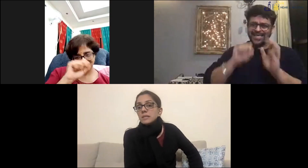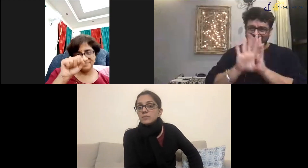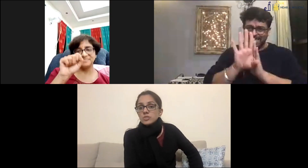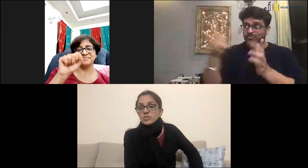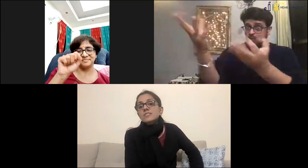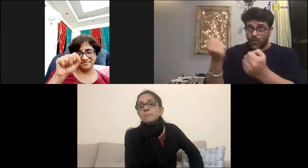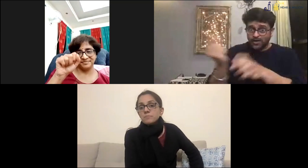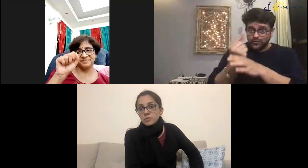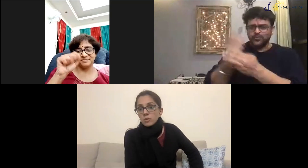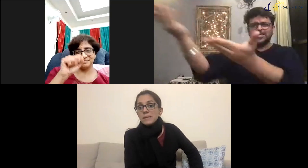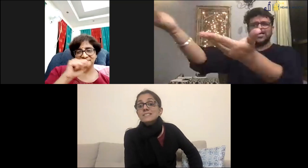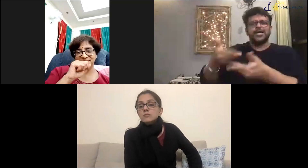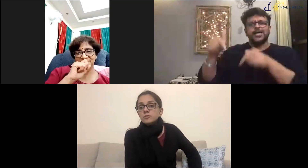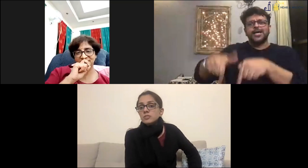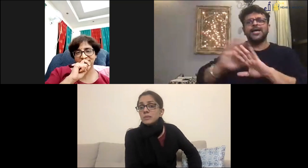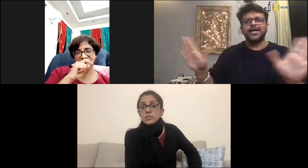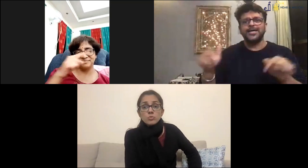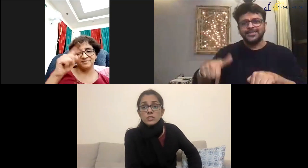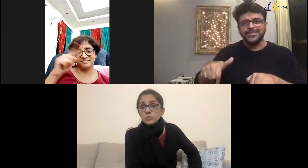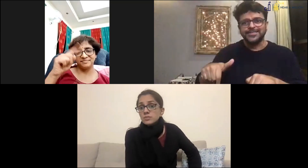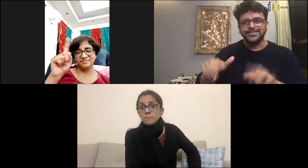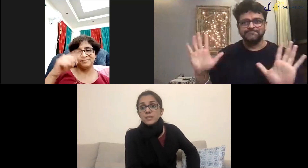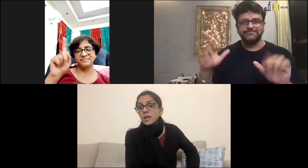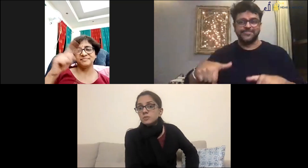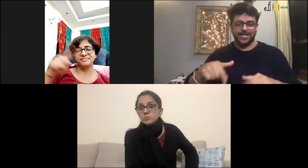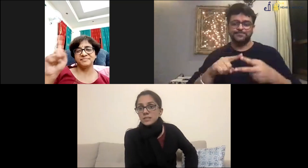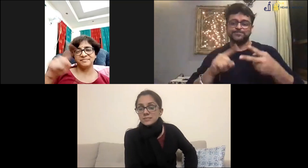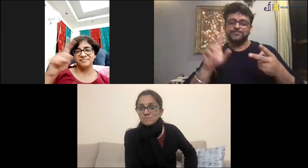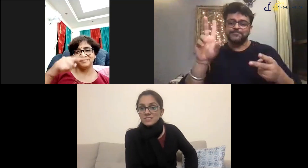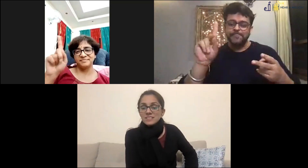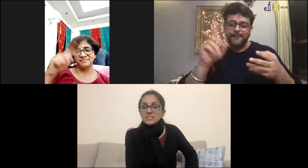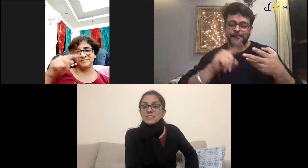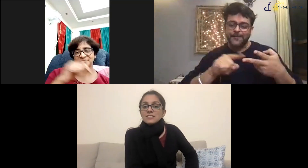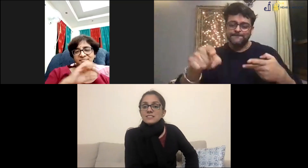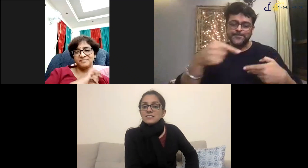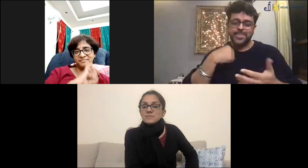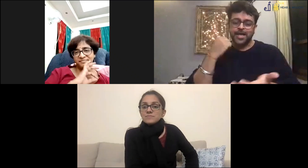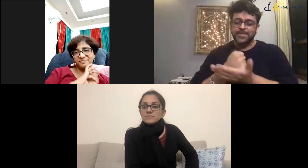Here a Million, which is the basis of Here a Million. You want to use something, come use us.